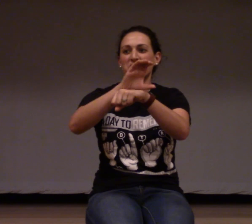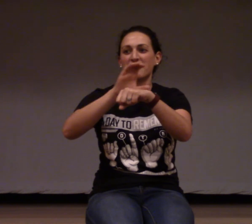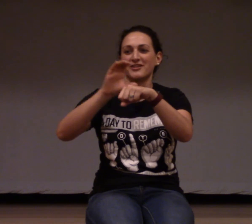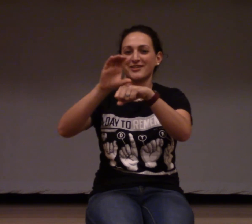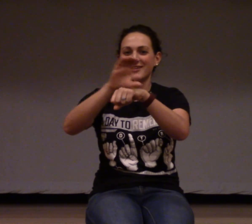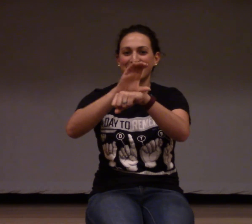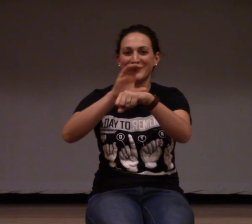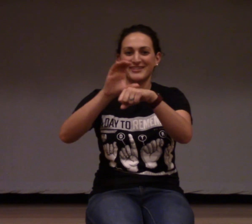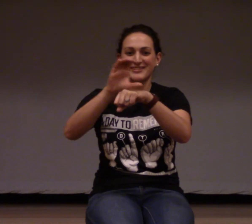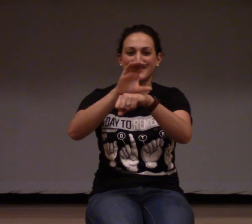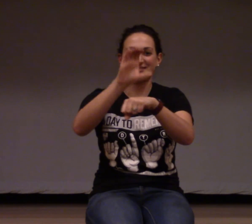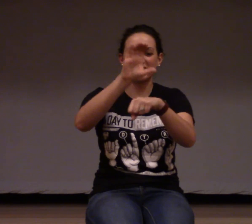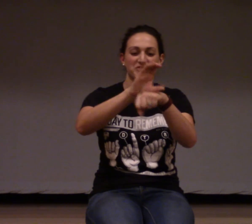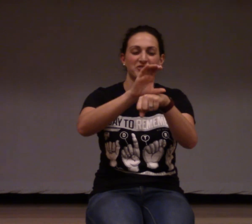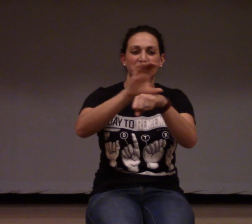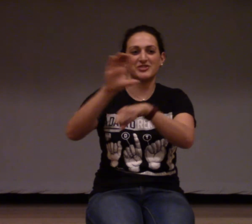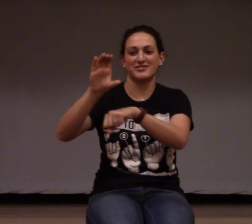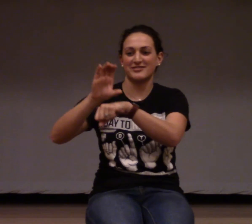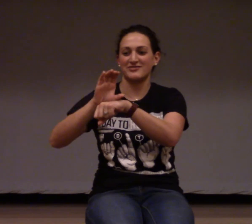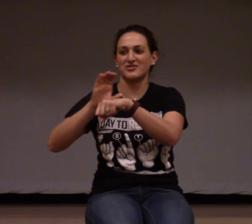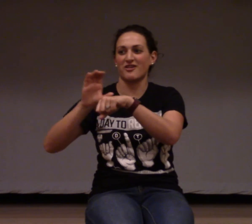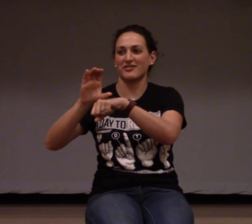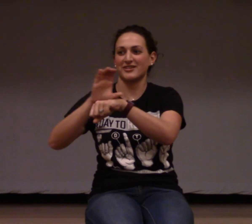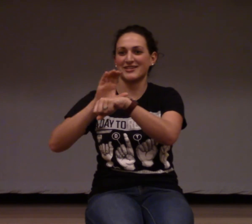chocolate. Church, chocolate.